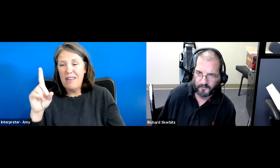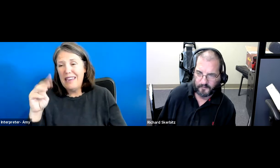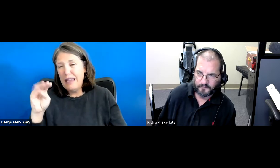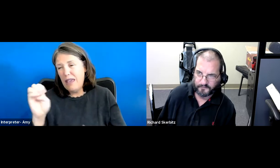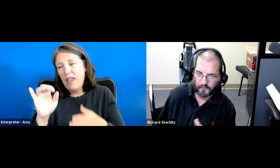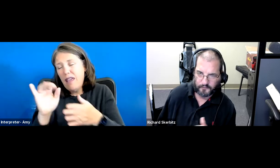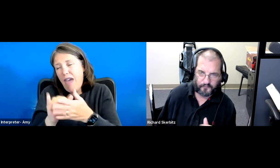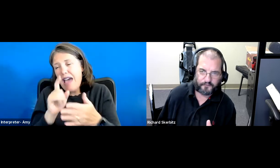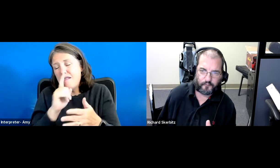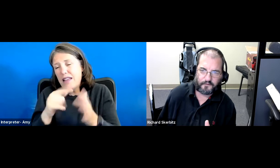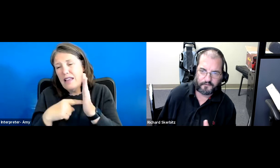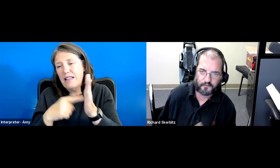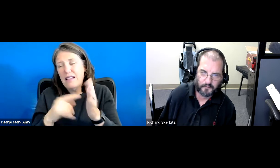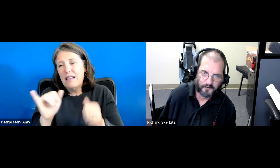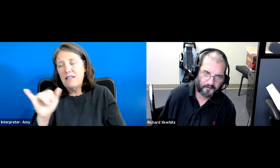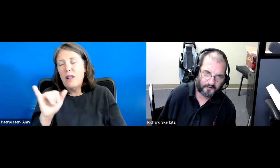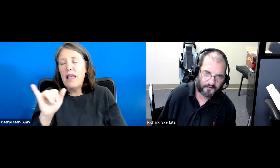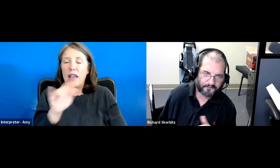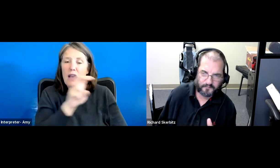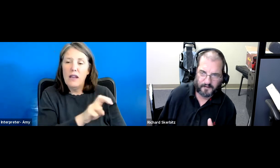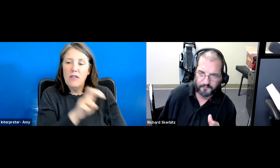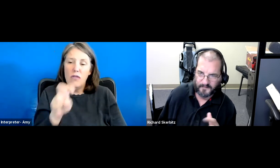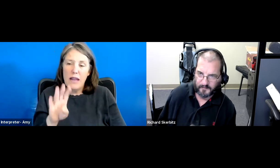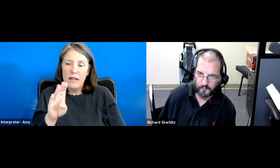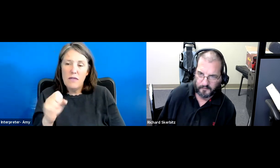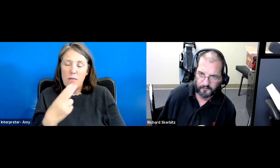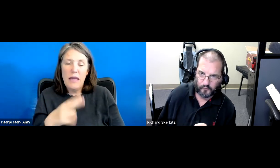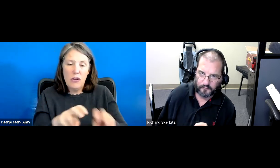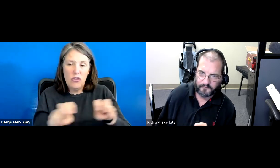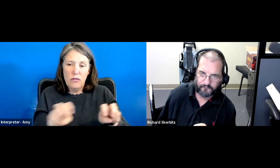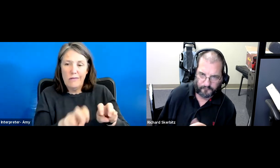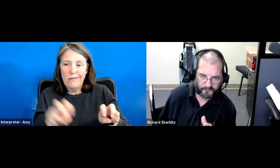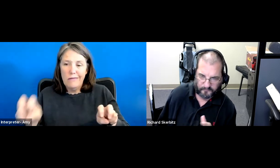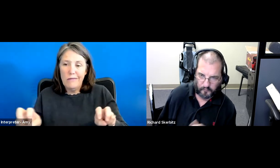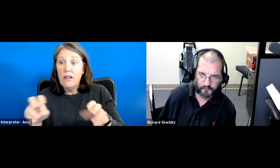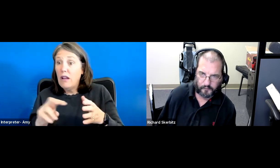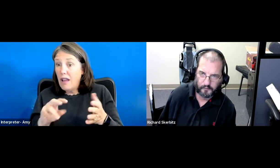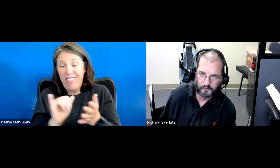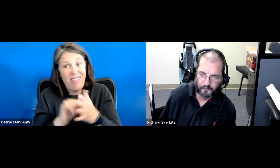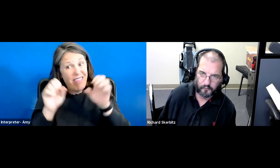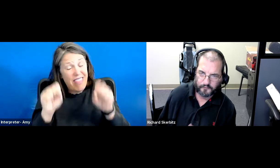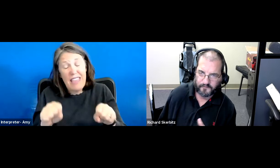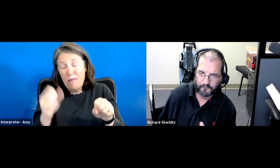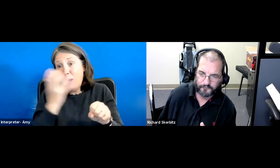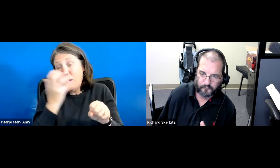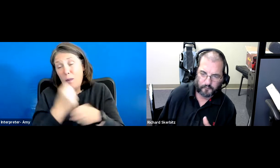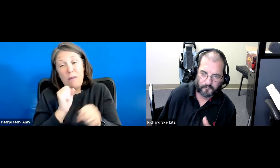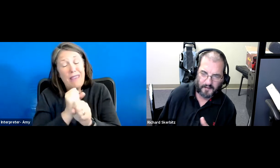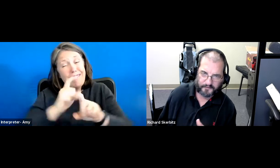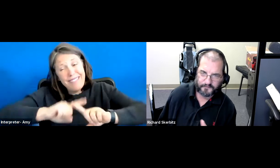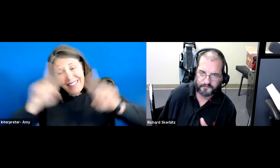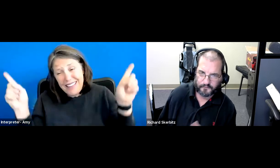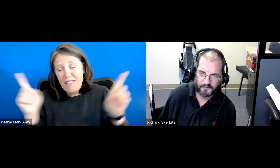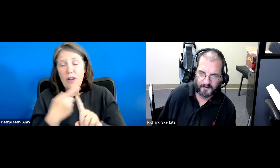Example is, a transfer bench. And sometimes that can be the world of difference, as you all know, the world of difference